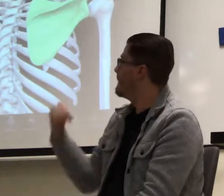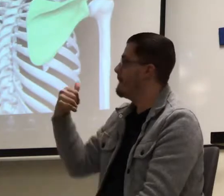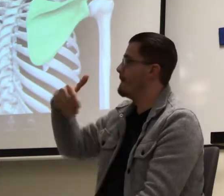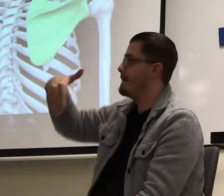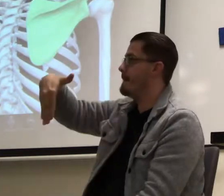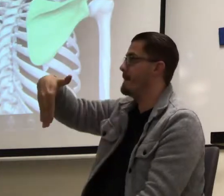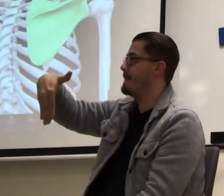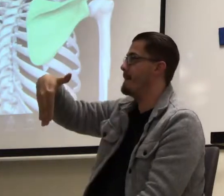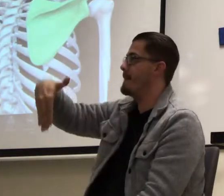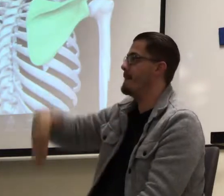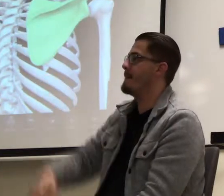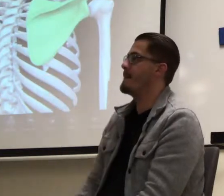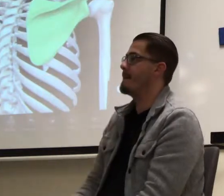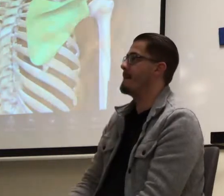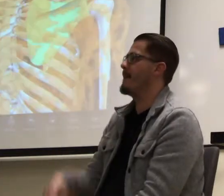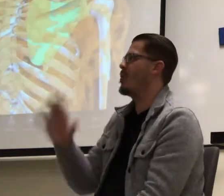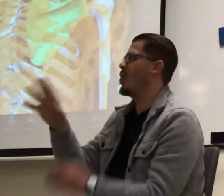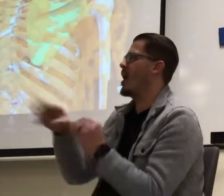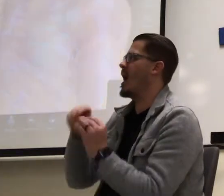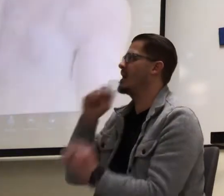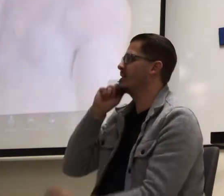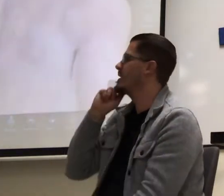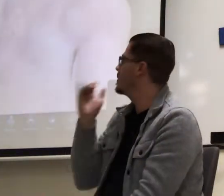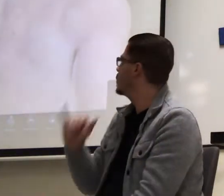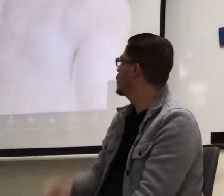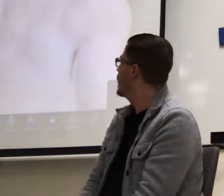let's see. Let me throw on the skin.